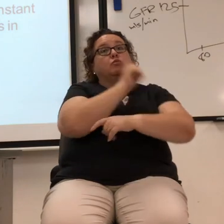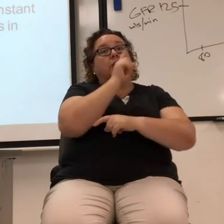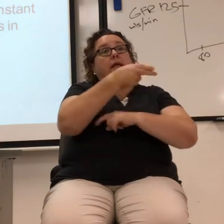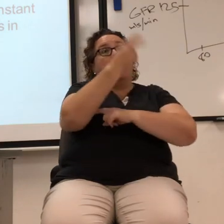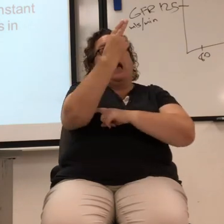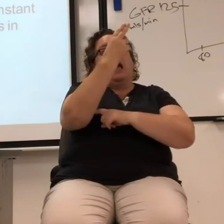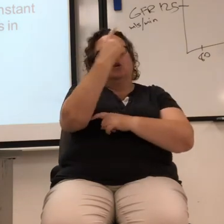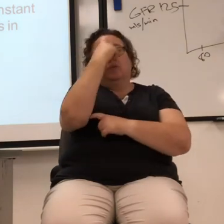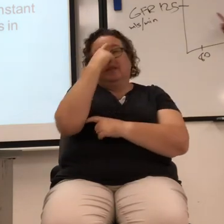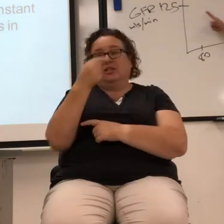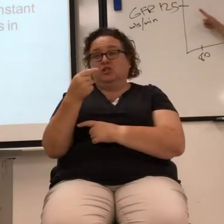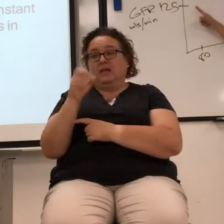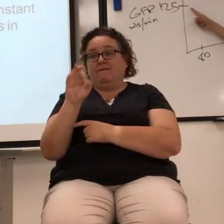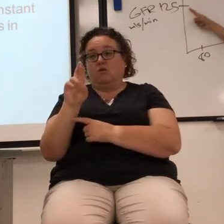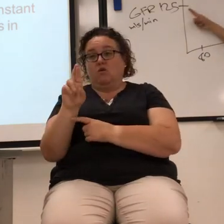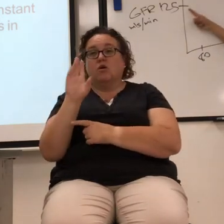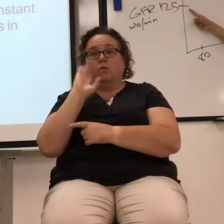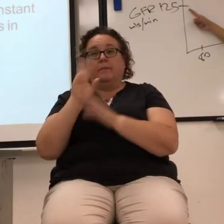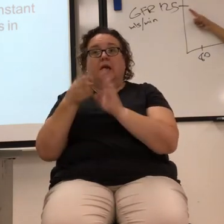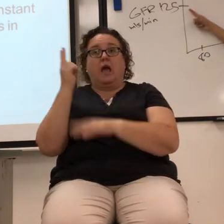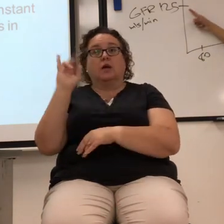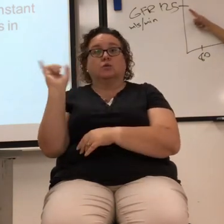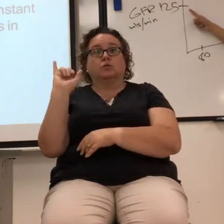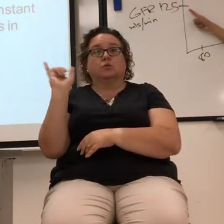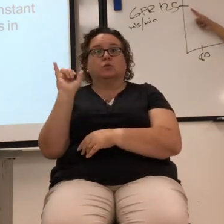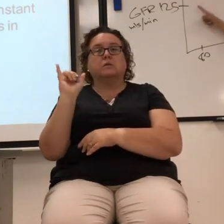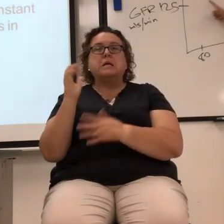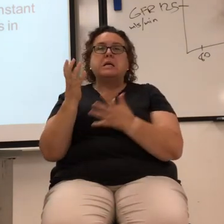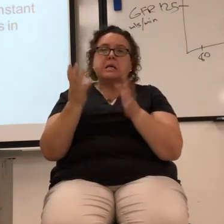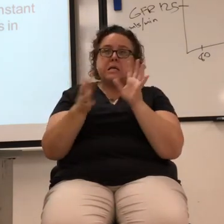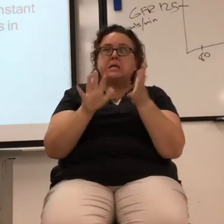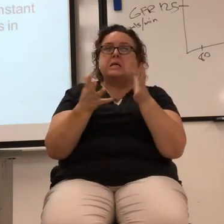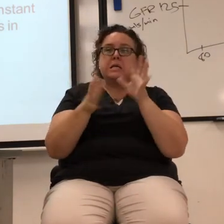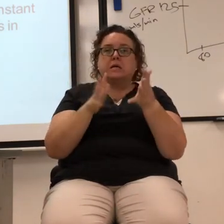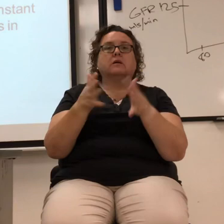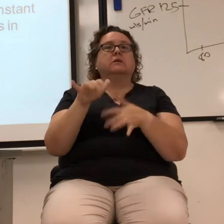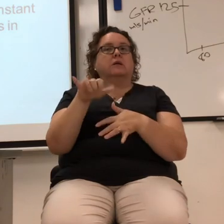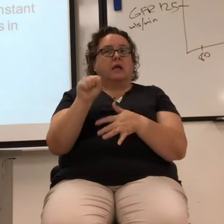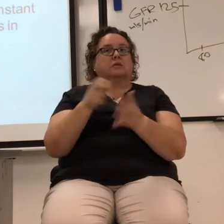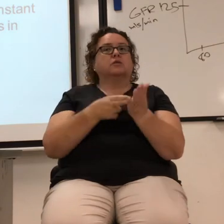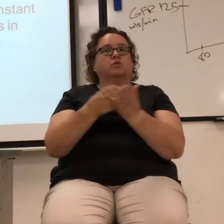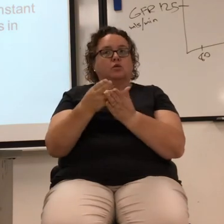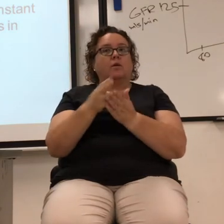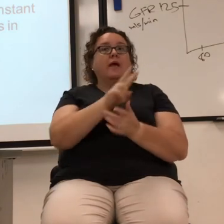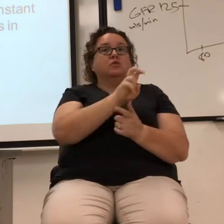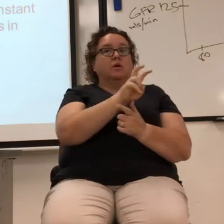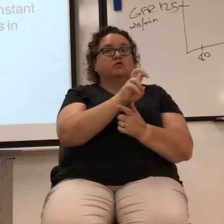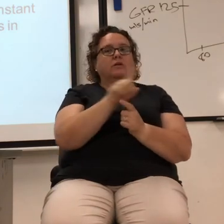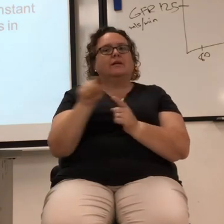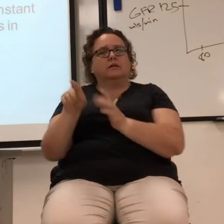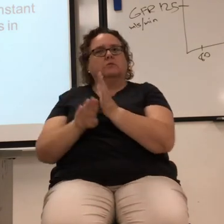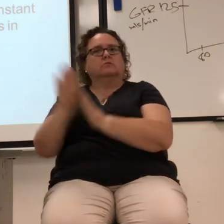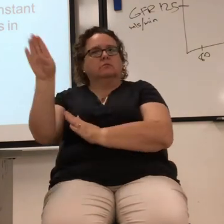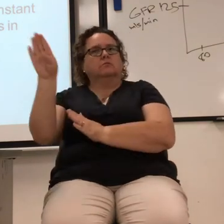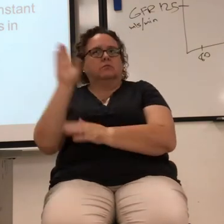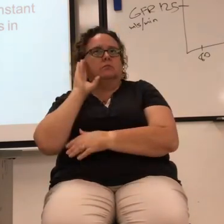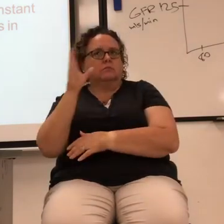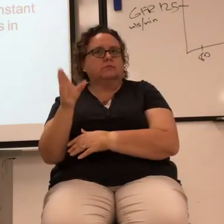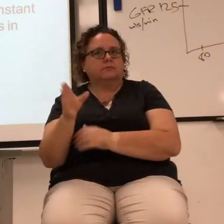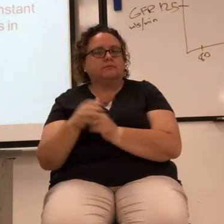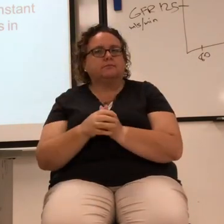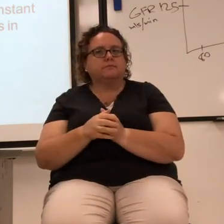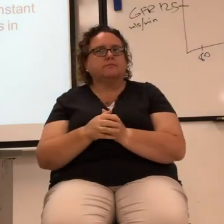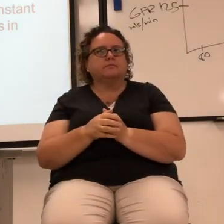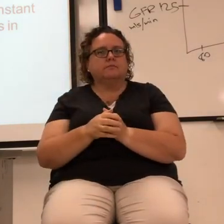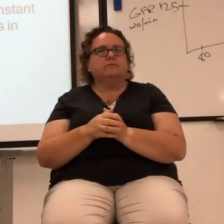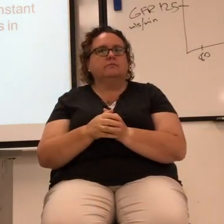high, that GFR will be super high. And that's true. At 200, it starts to skyrocket. Okay?